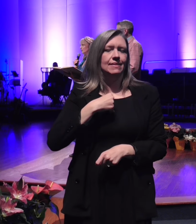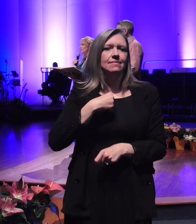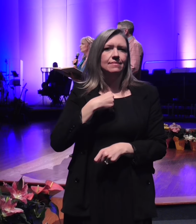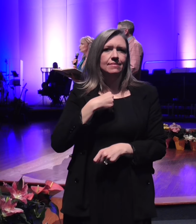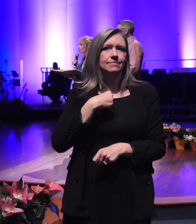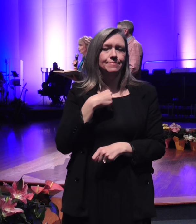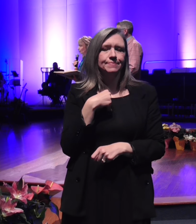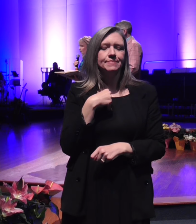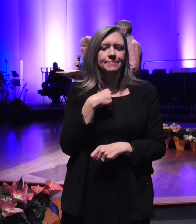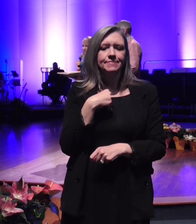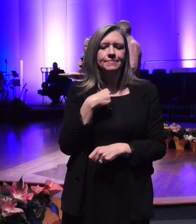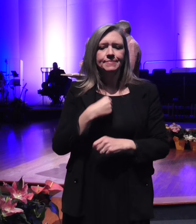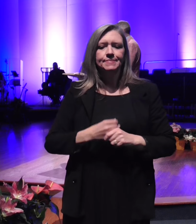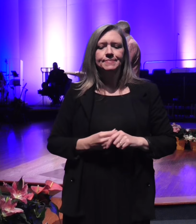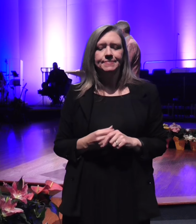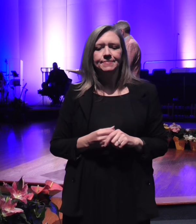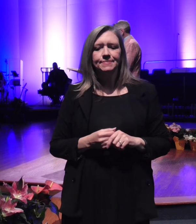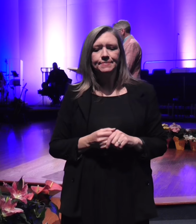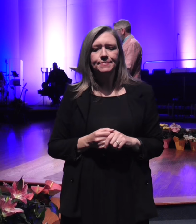out to you.